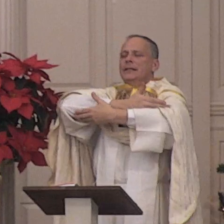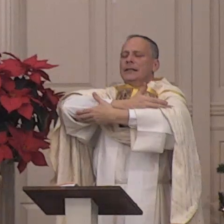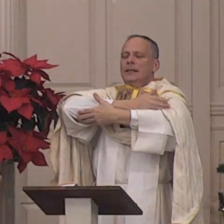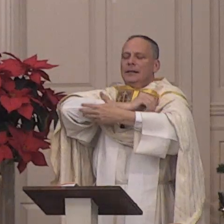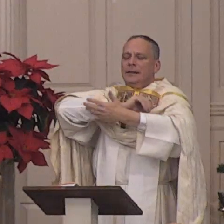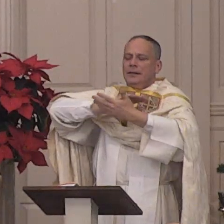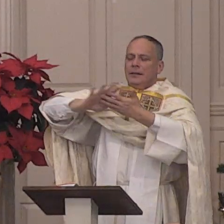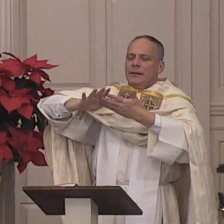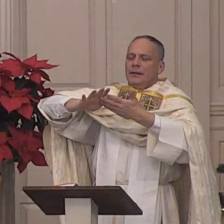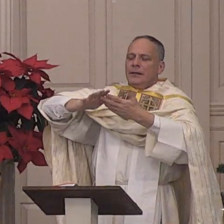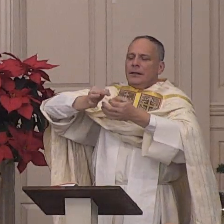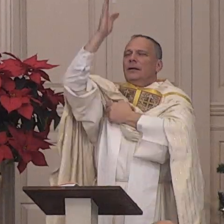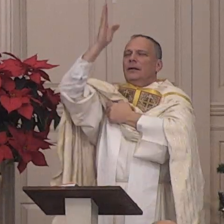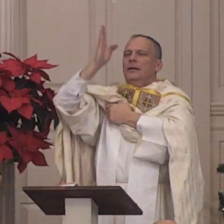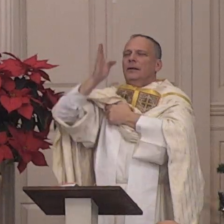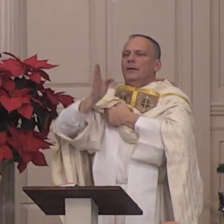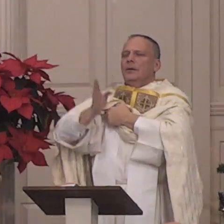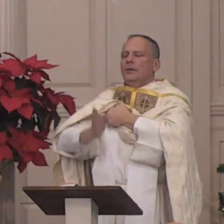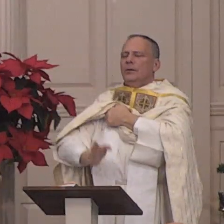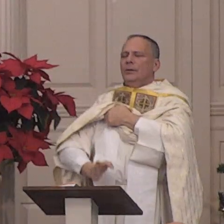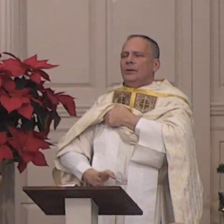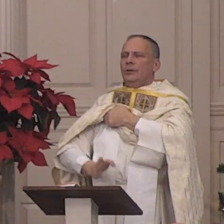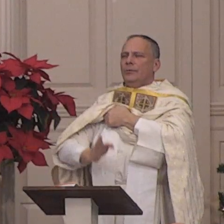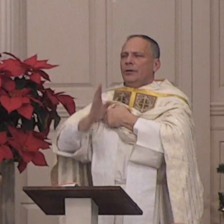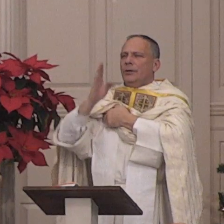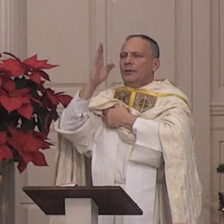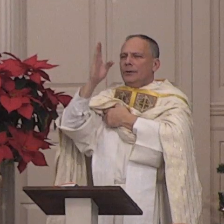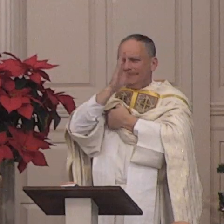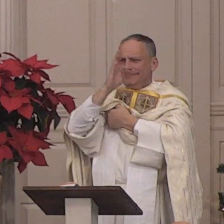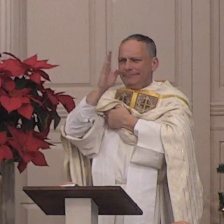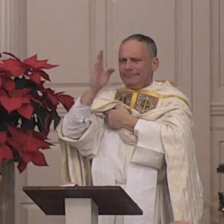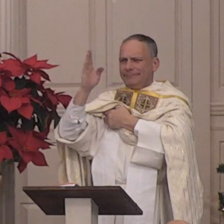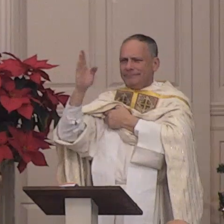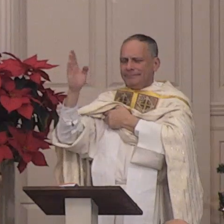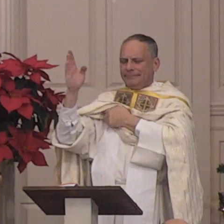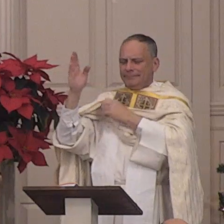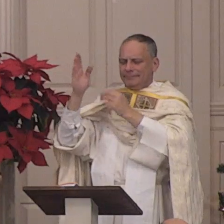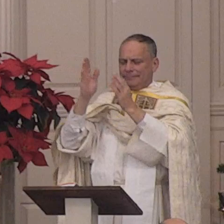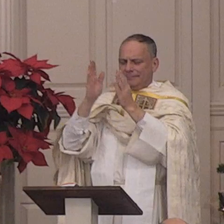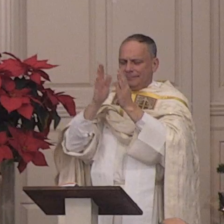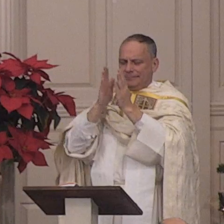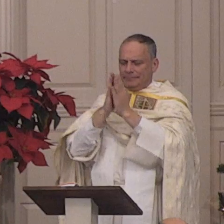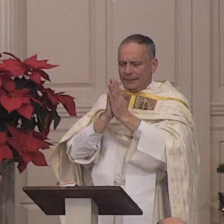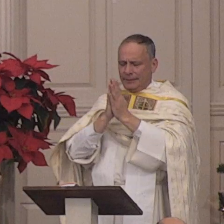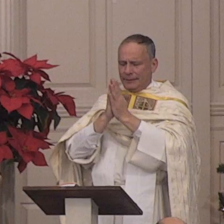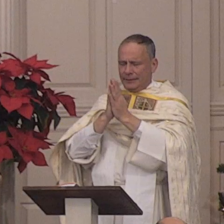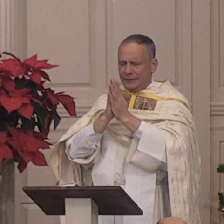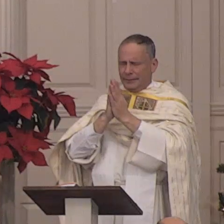the Son, and the Holy Spirit. Amen.